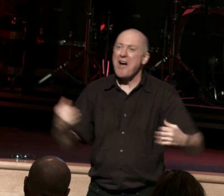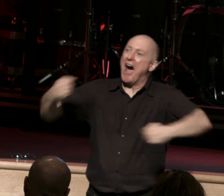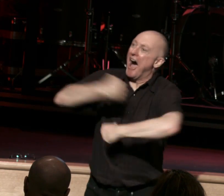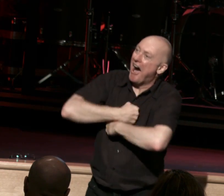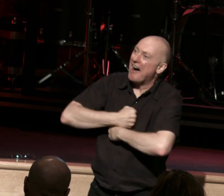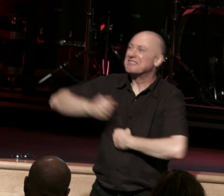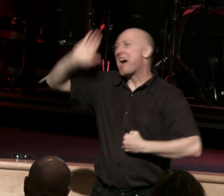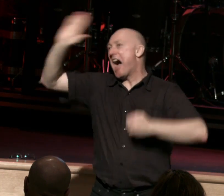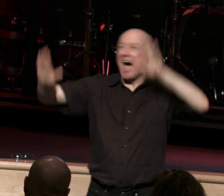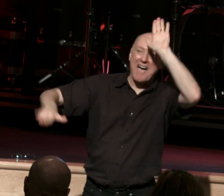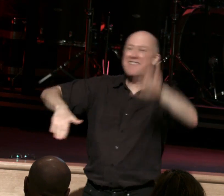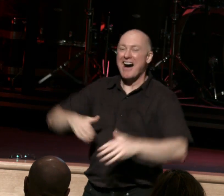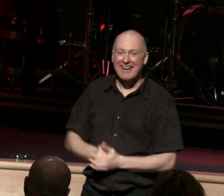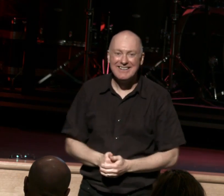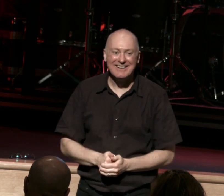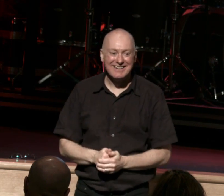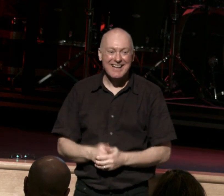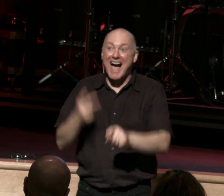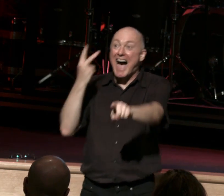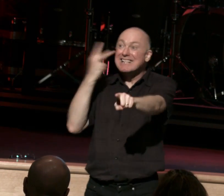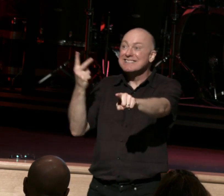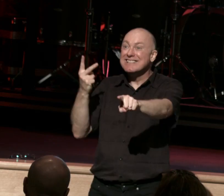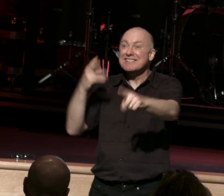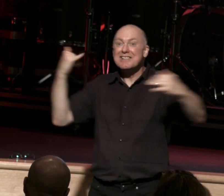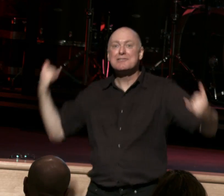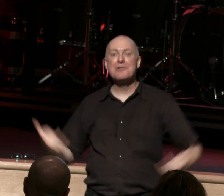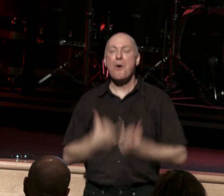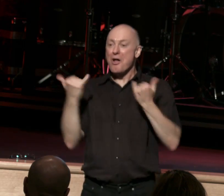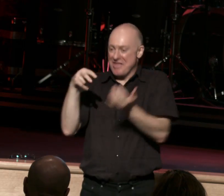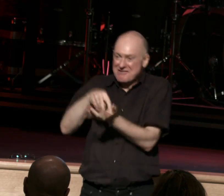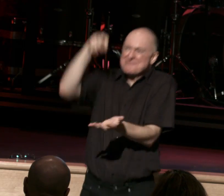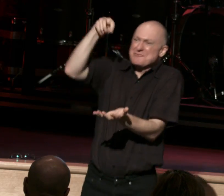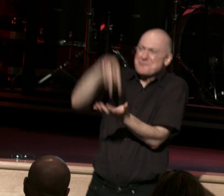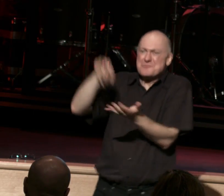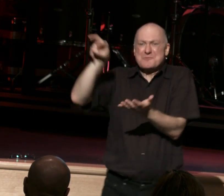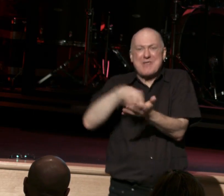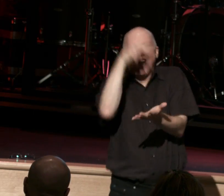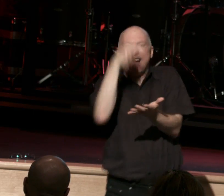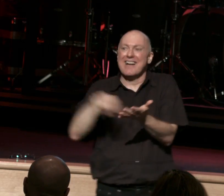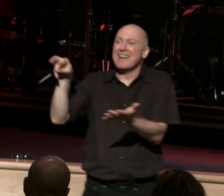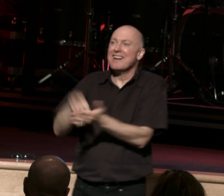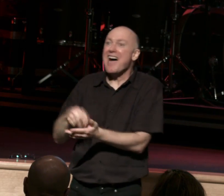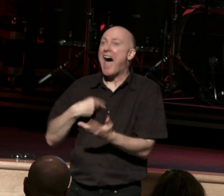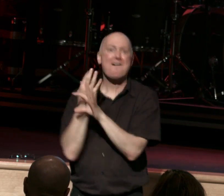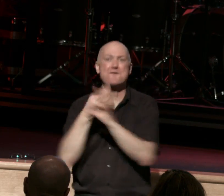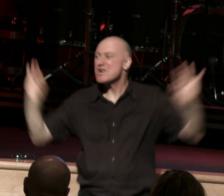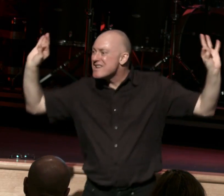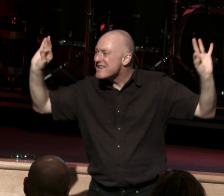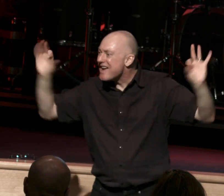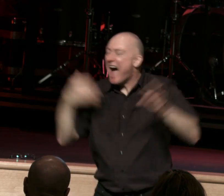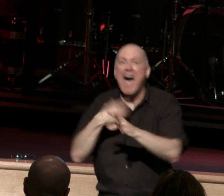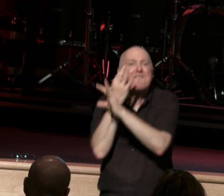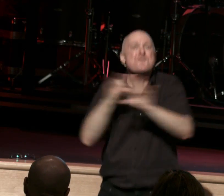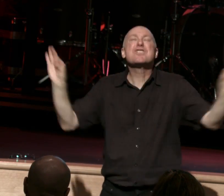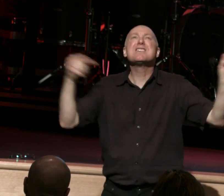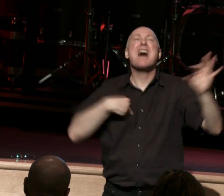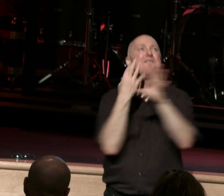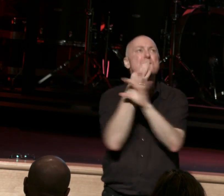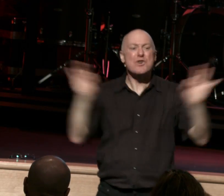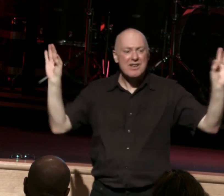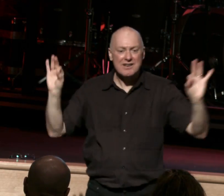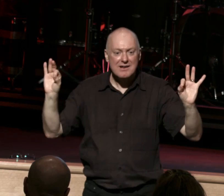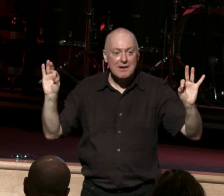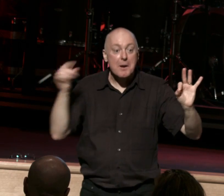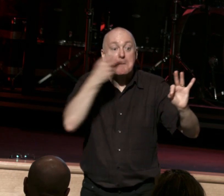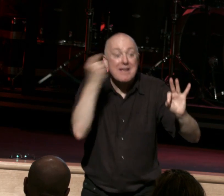the hugs and the high fives that come from those individuals as they rejoice and they literally leap and dance at times to say, I'm free, I'm free,